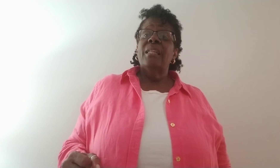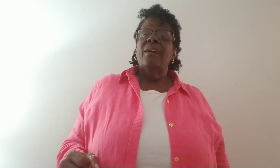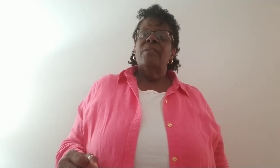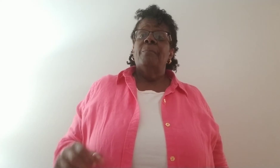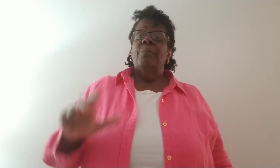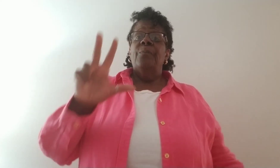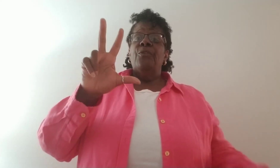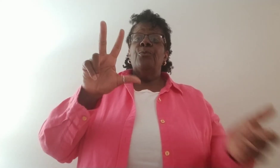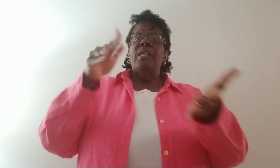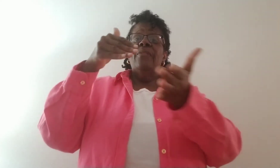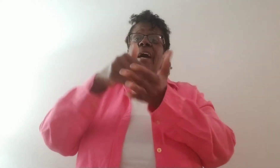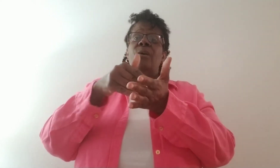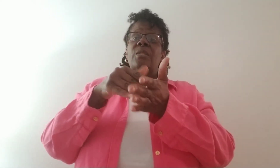3,611.